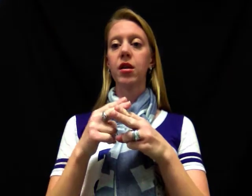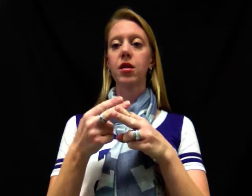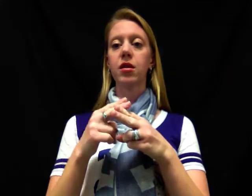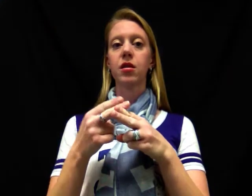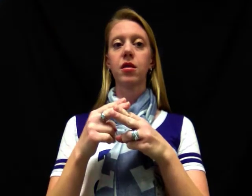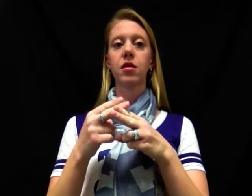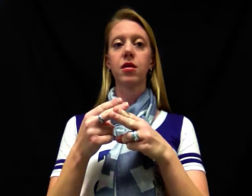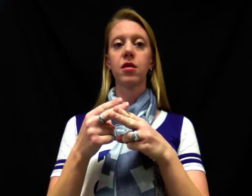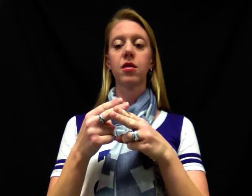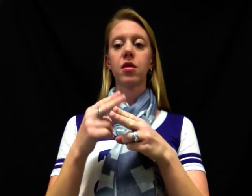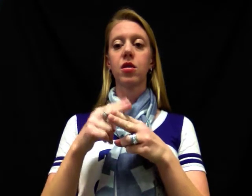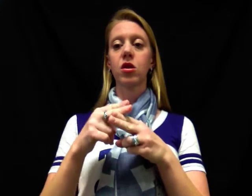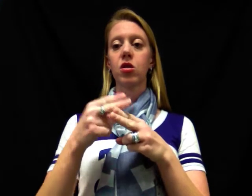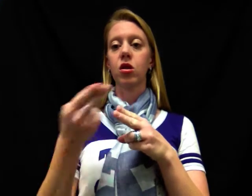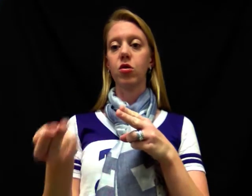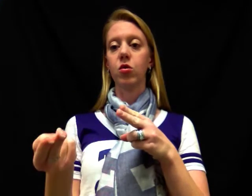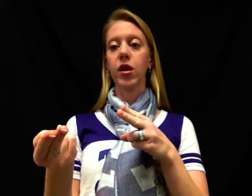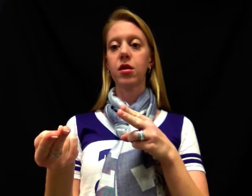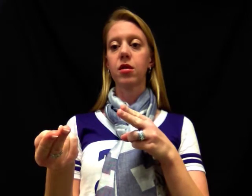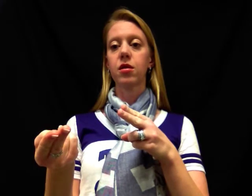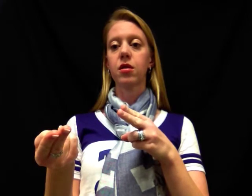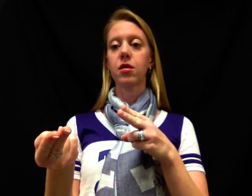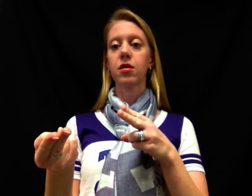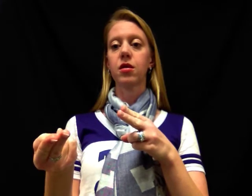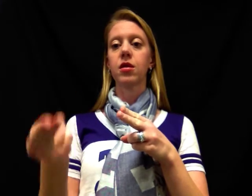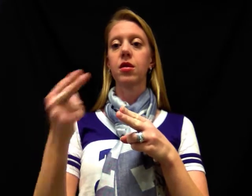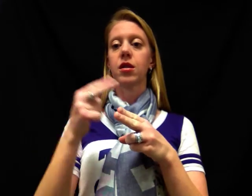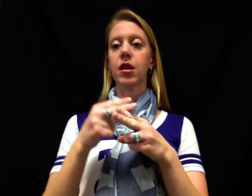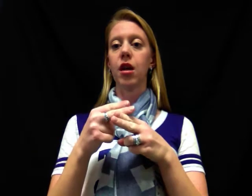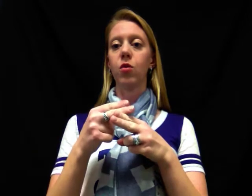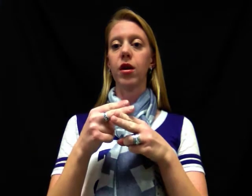weight, to lose weight, to gain weight.